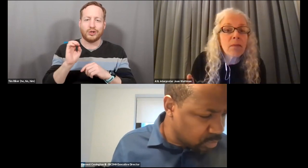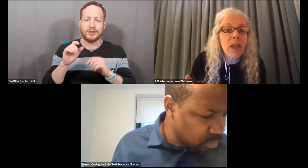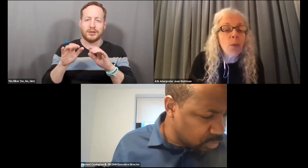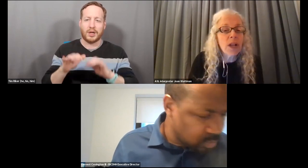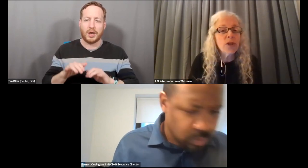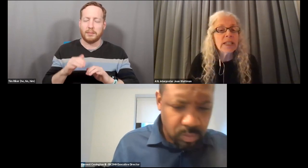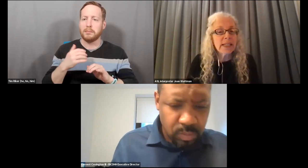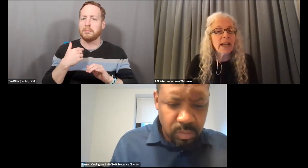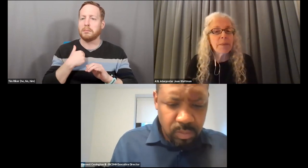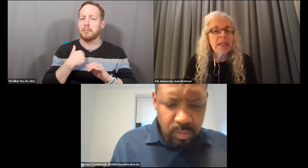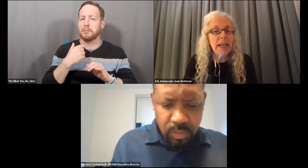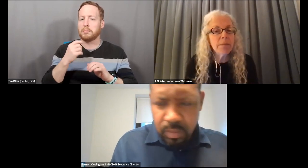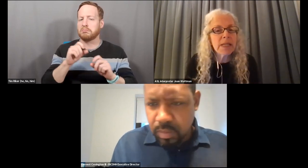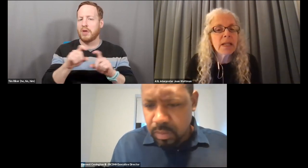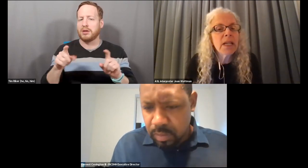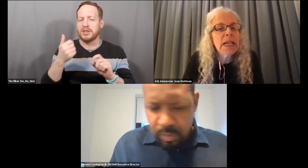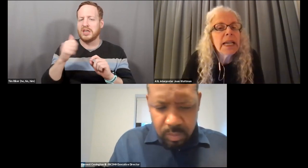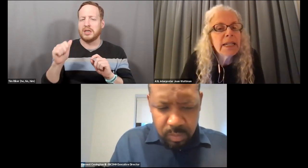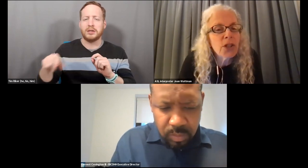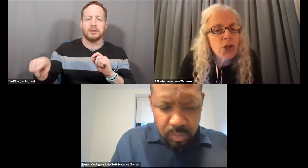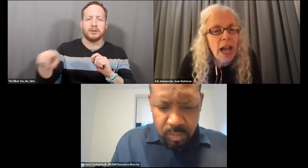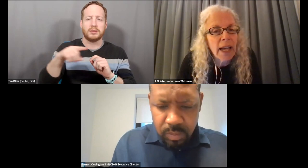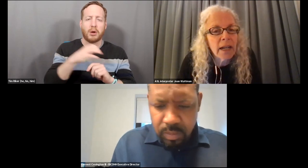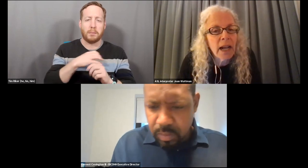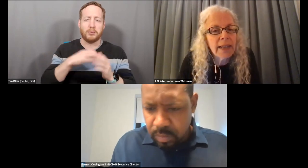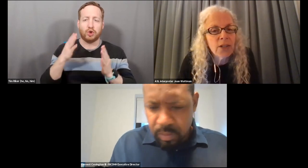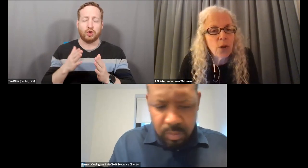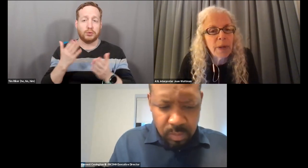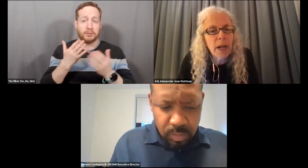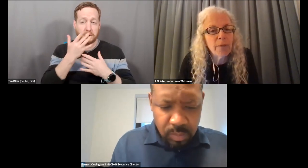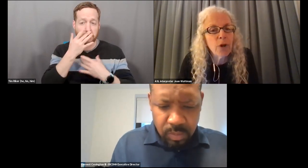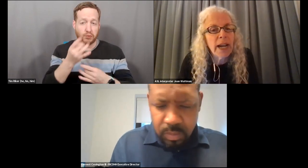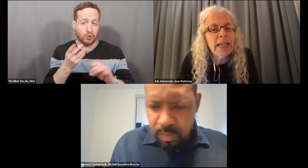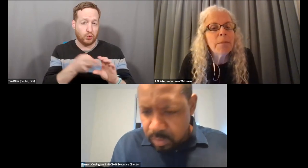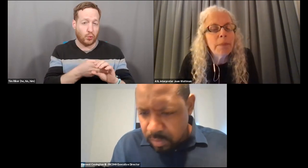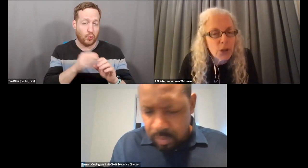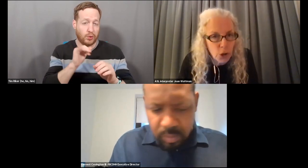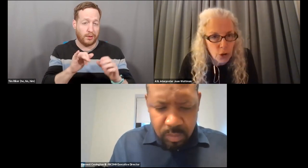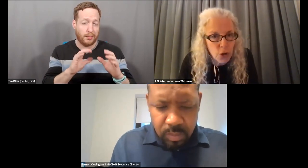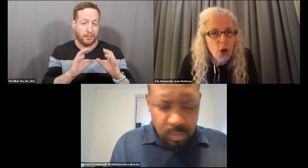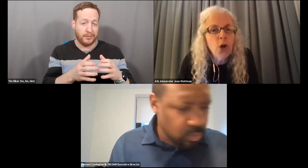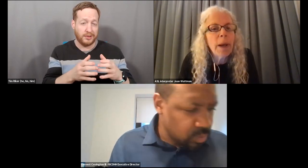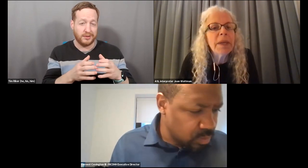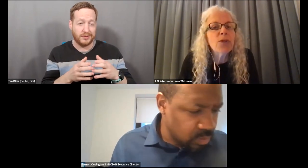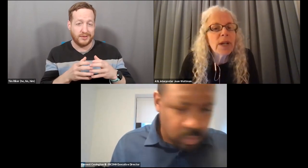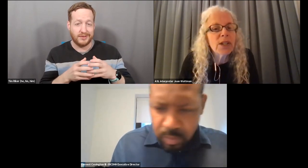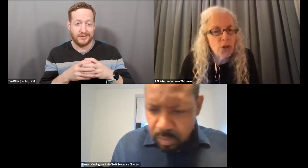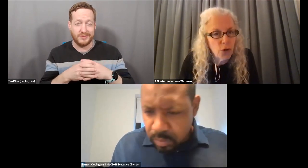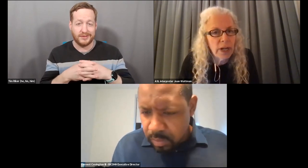And while Ernest is typing the names into the chat, I'd like to open it up for any commissioners who might be interested in joining